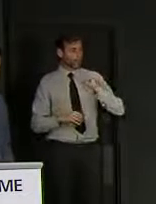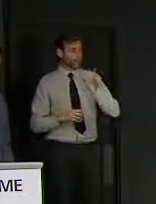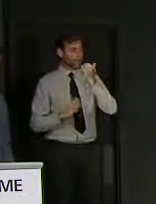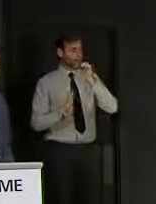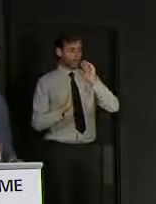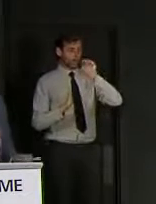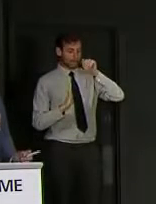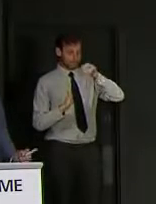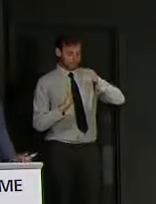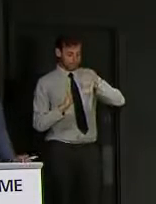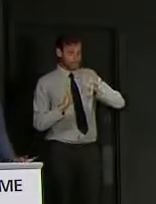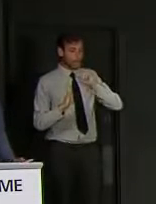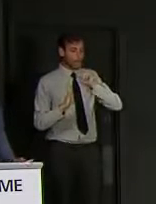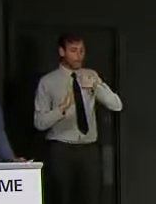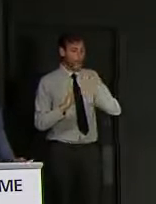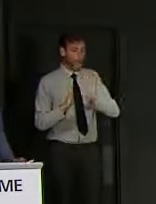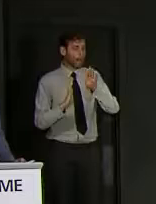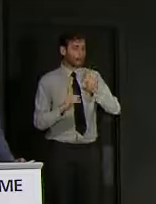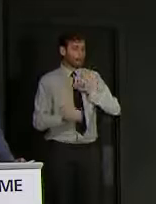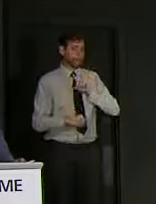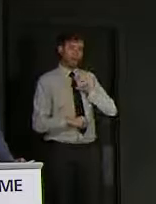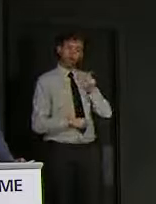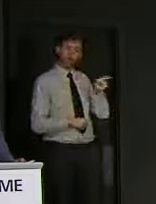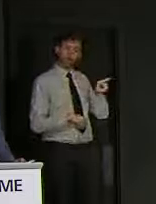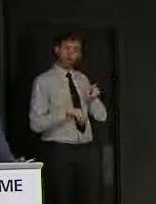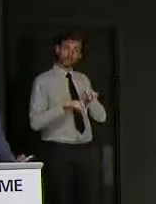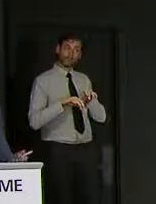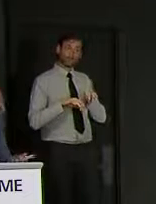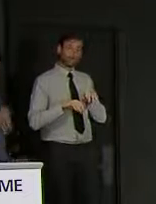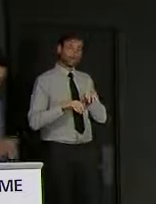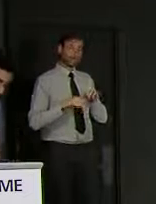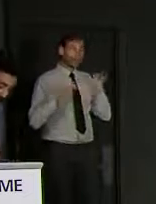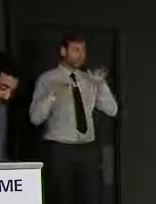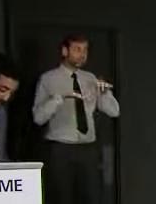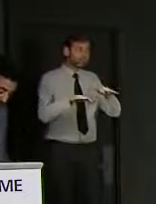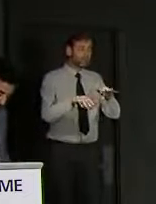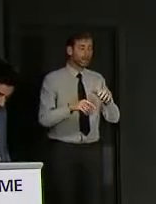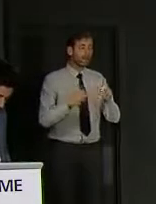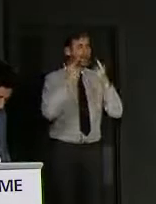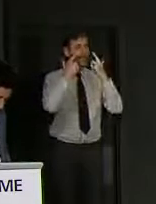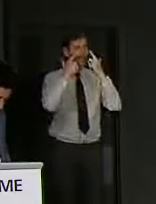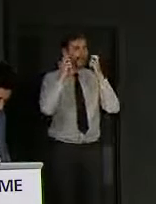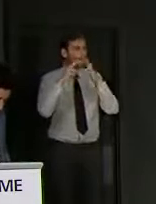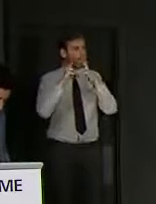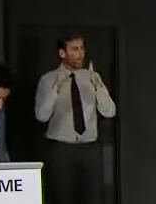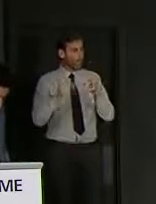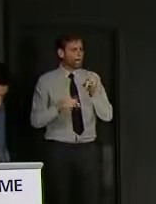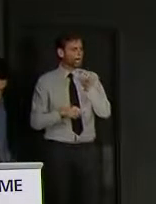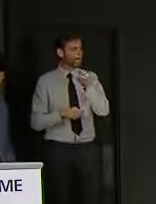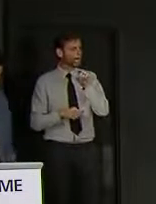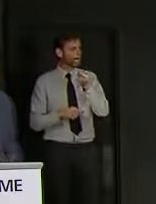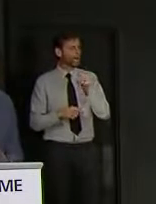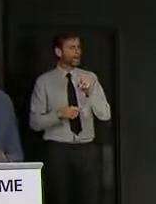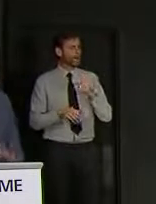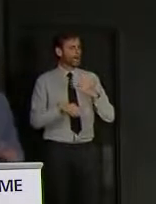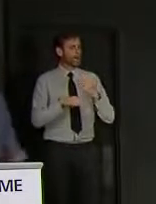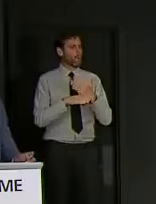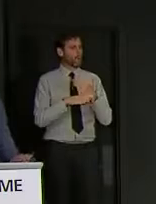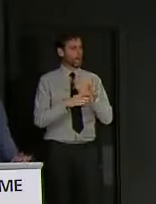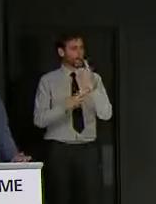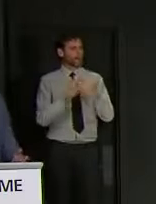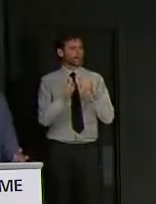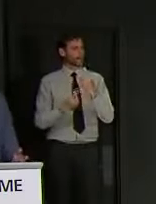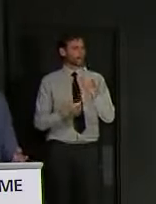come? And can I also ask about the hospital-acquired infections? We know that care home staff were concerned about transmitting the virus in their